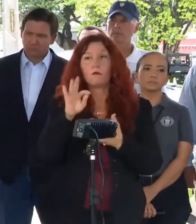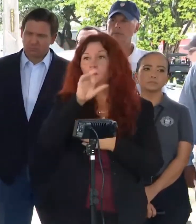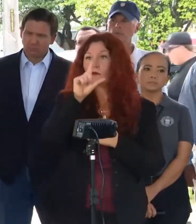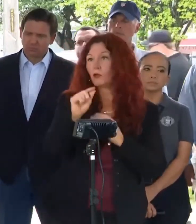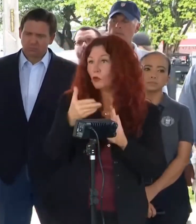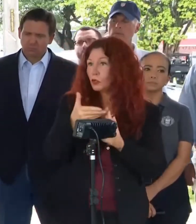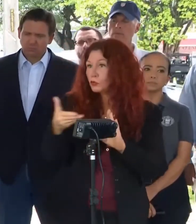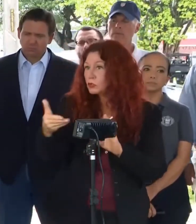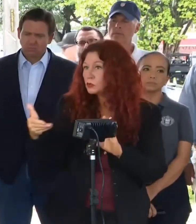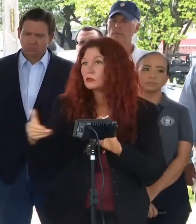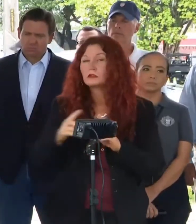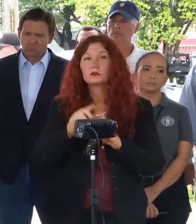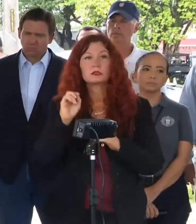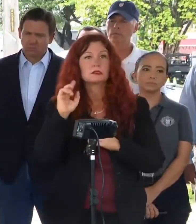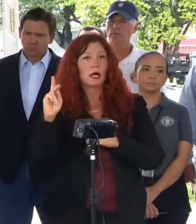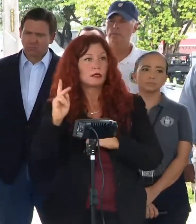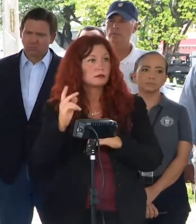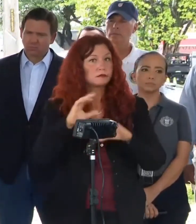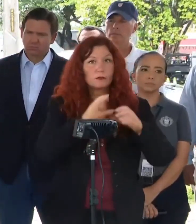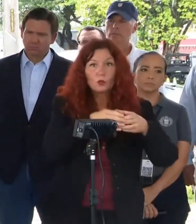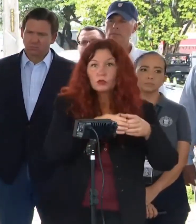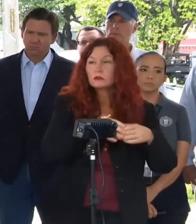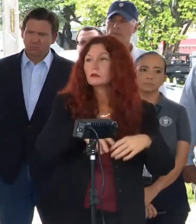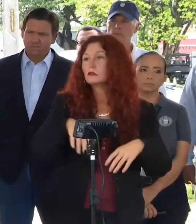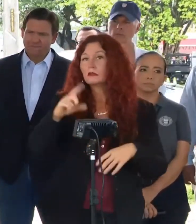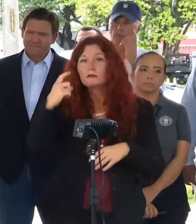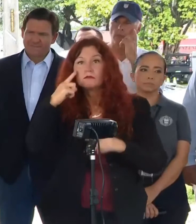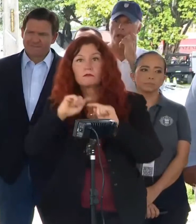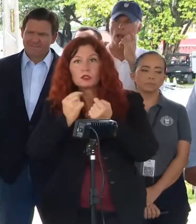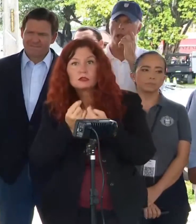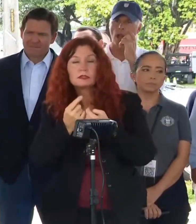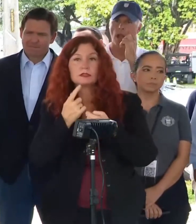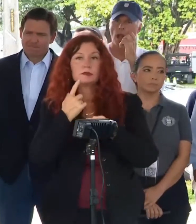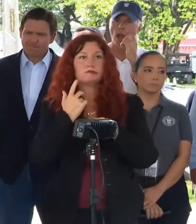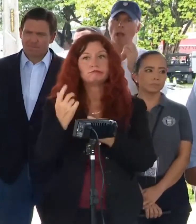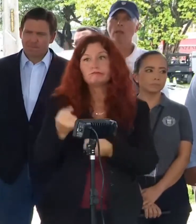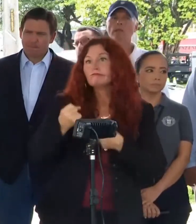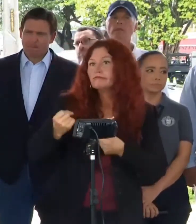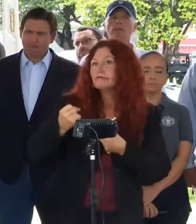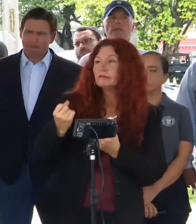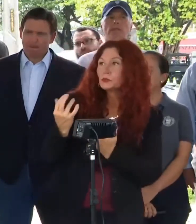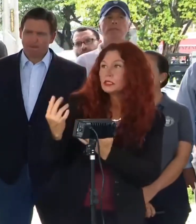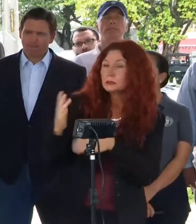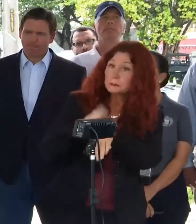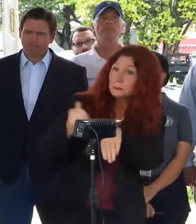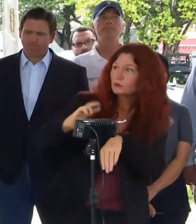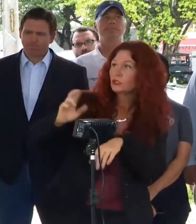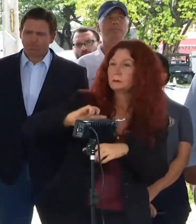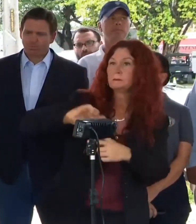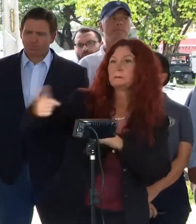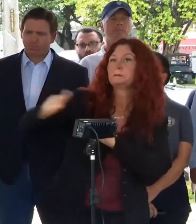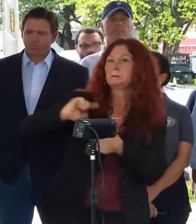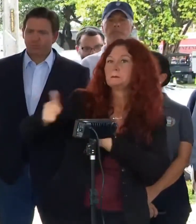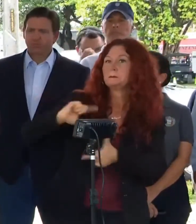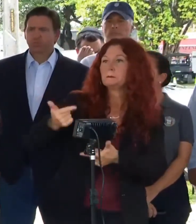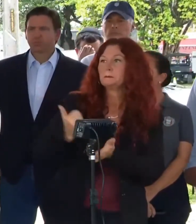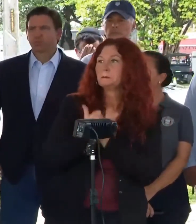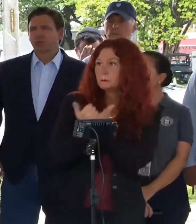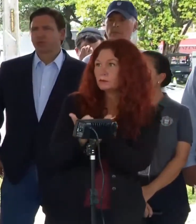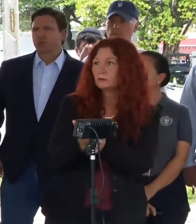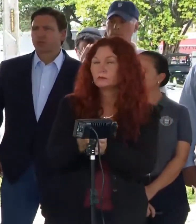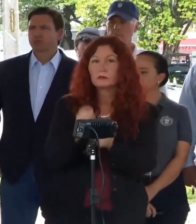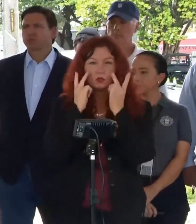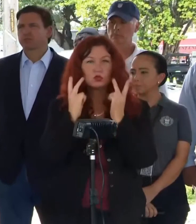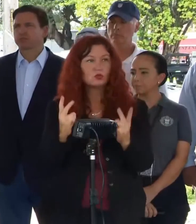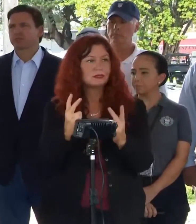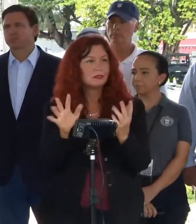resources coming with our task force, with our federal teams coming on standby, and that's what we emphasize. I mean, we see the magnitude of this